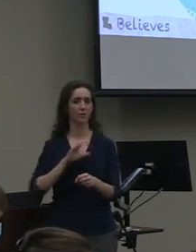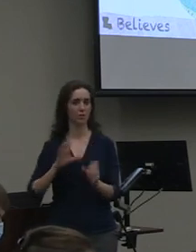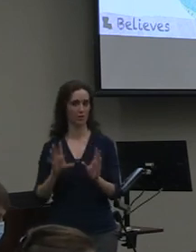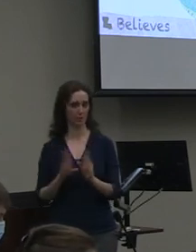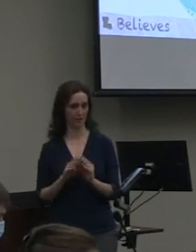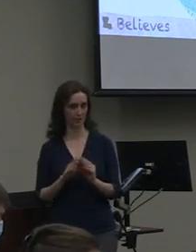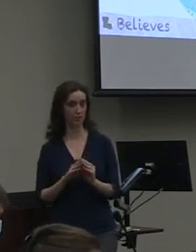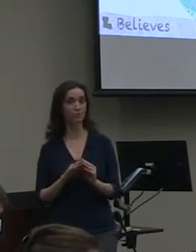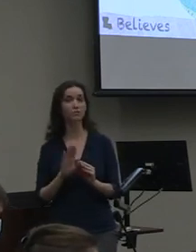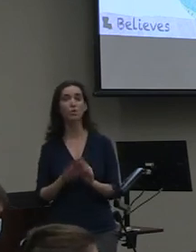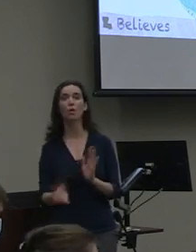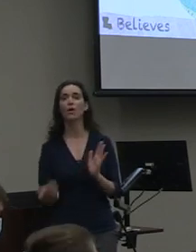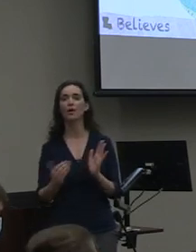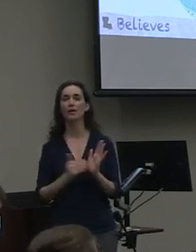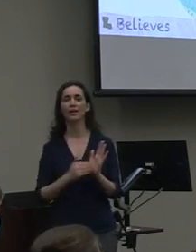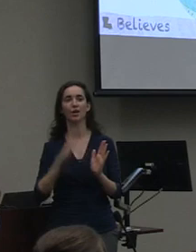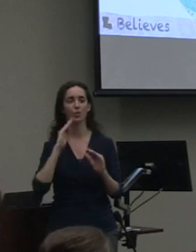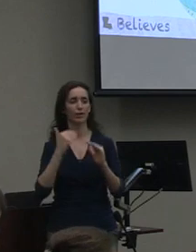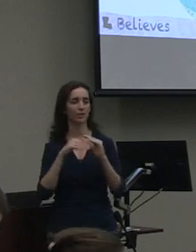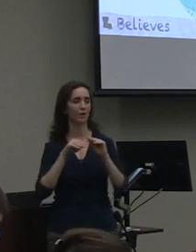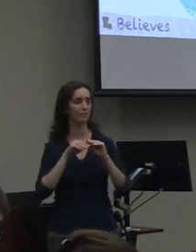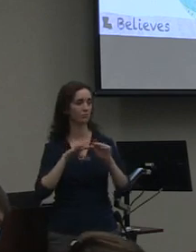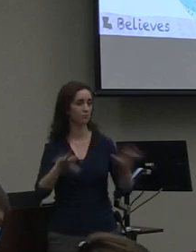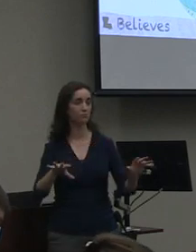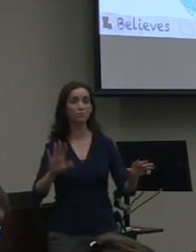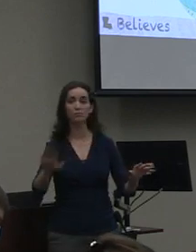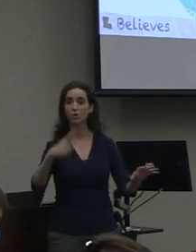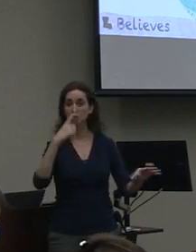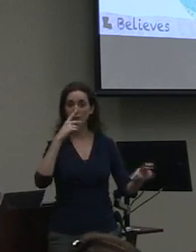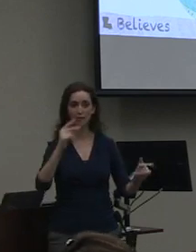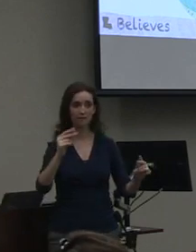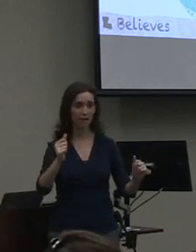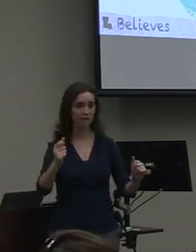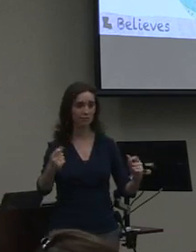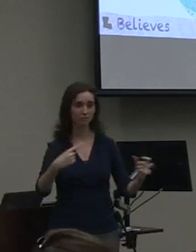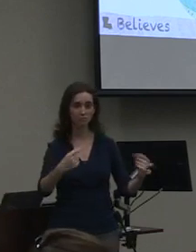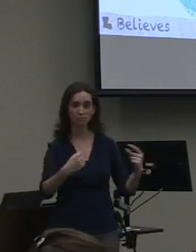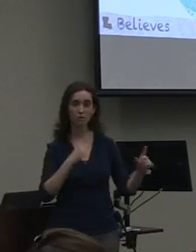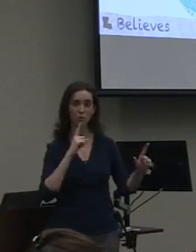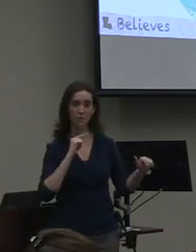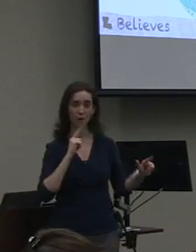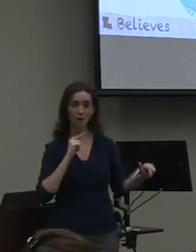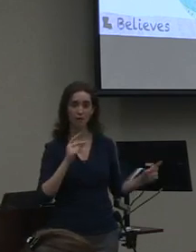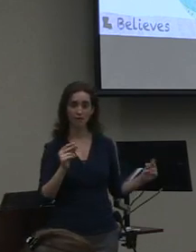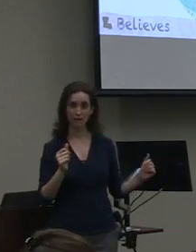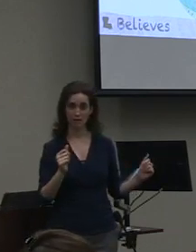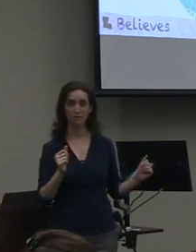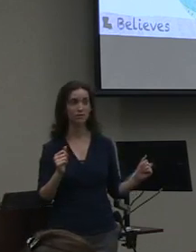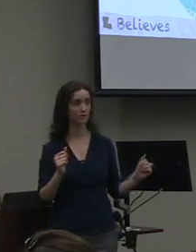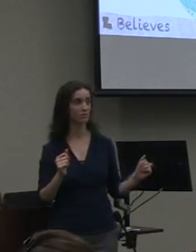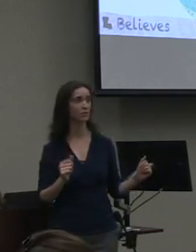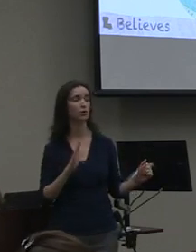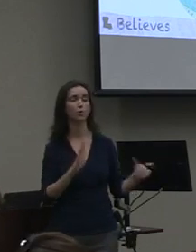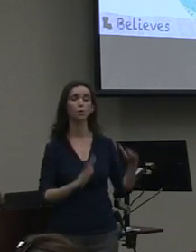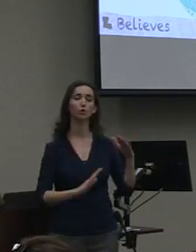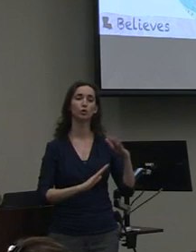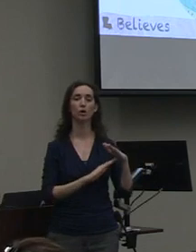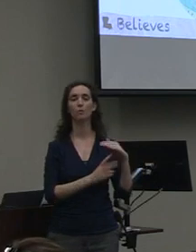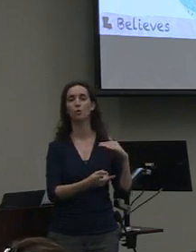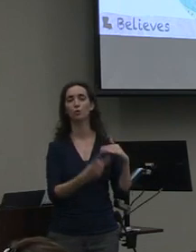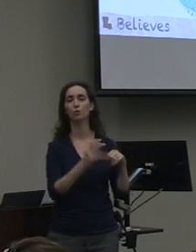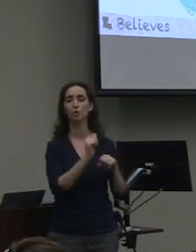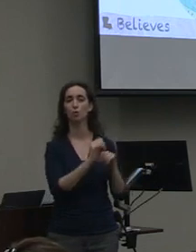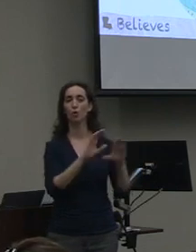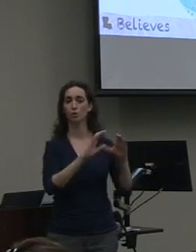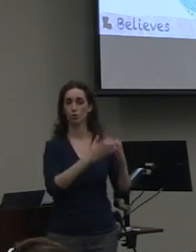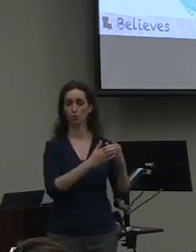once again, we'll send out that email. If y'all can try to turn around pretty quickly to us in a response, your top 2 work groups, we